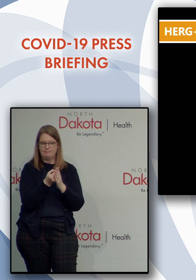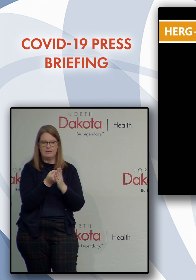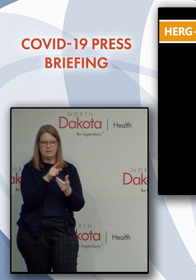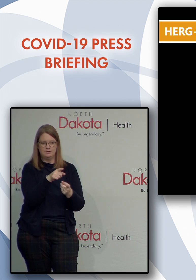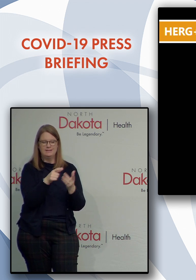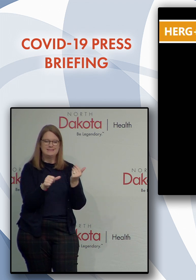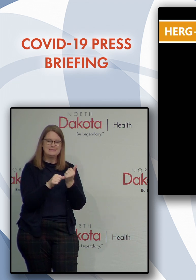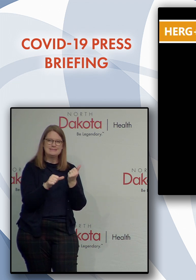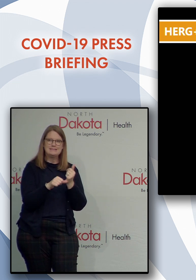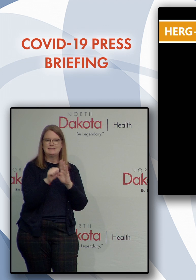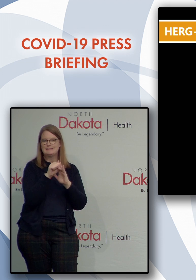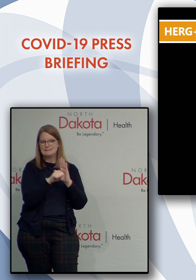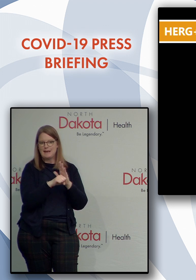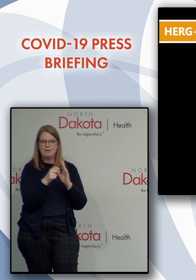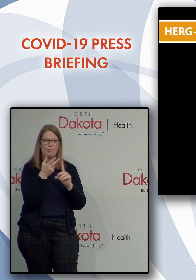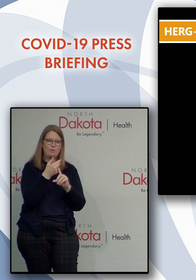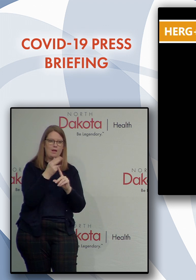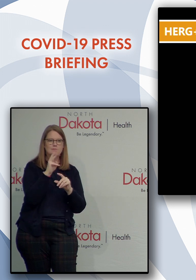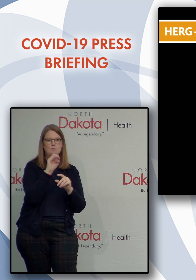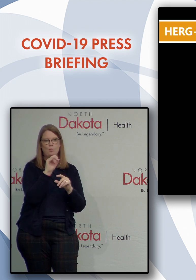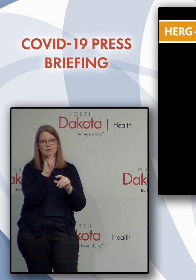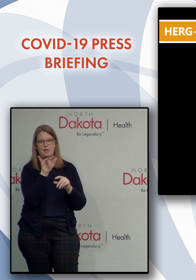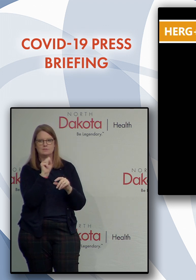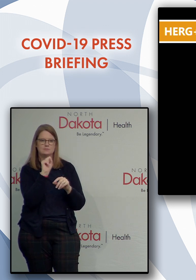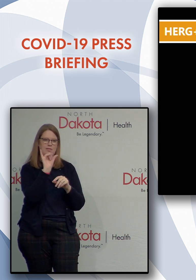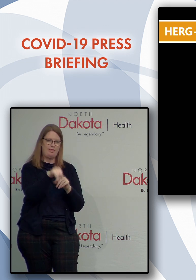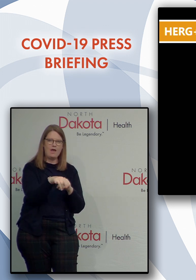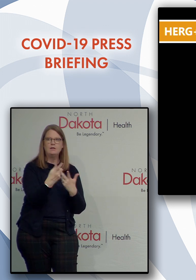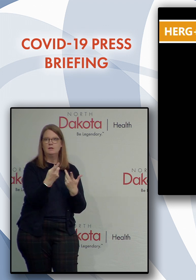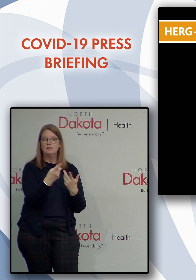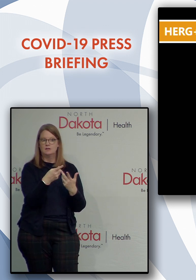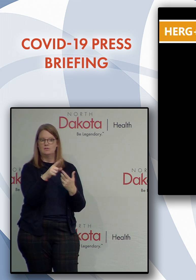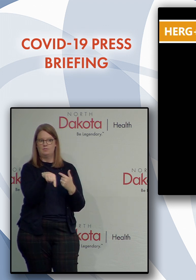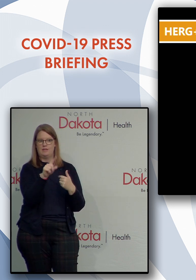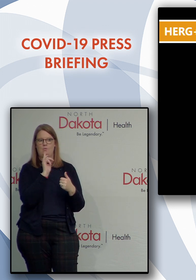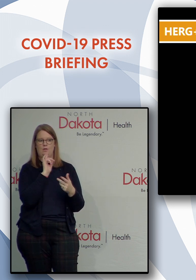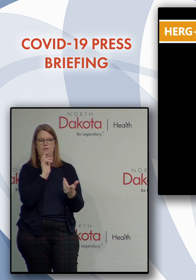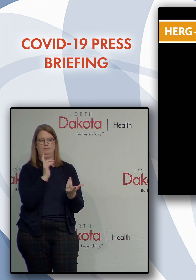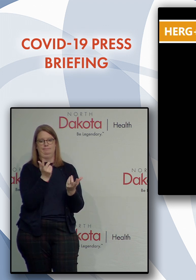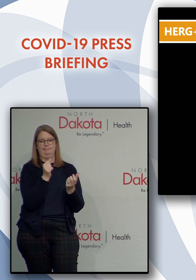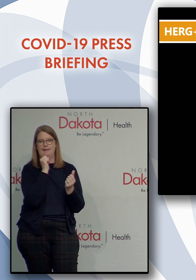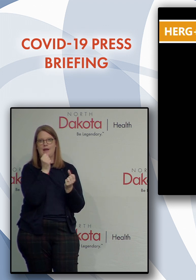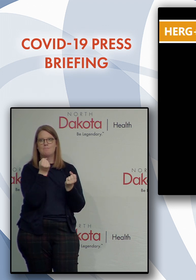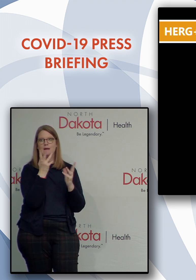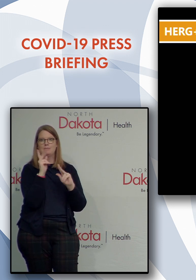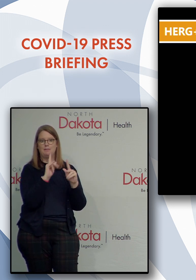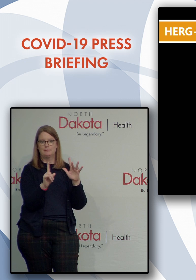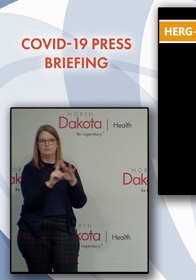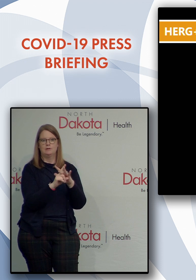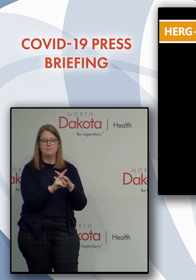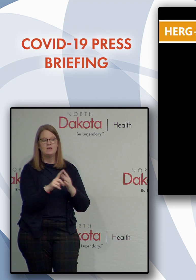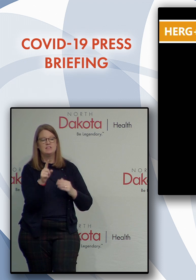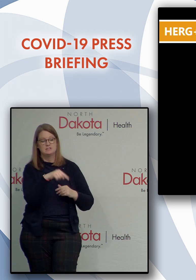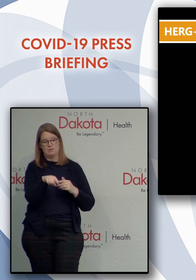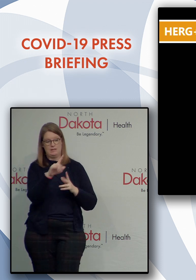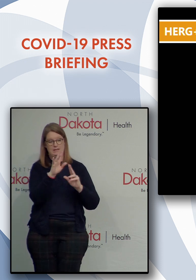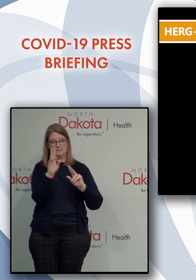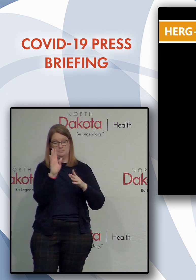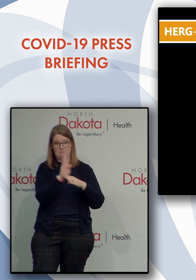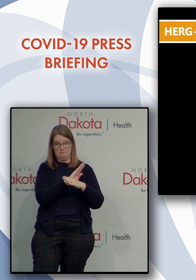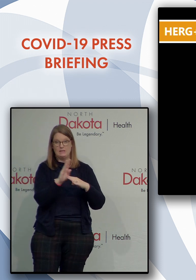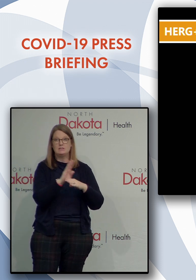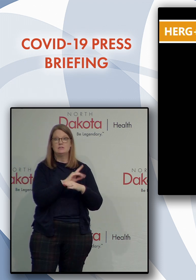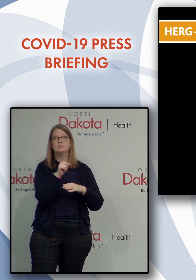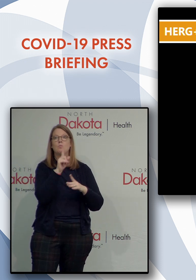hotels, motels, and lodging business who've been impacted by loss of revenue due to low occupancy. These businesses serve a pivotal role